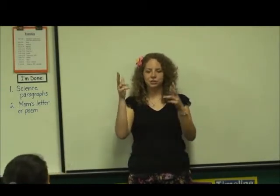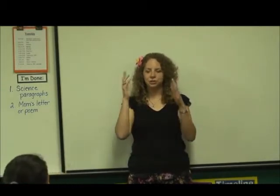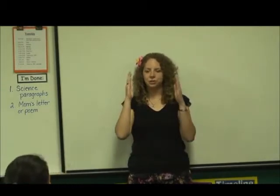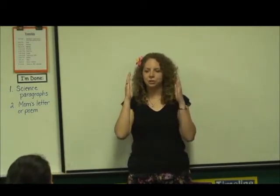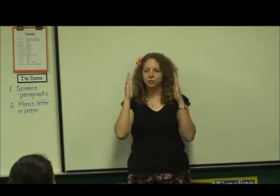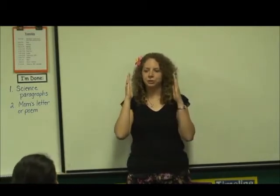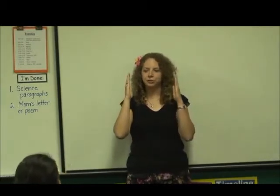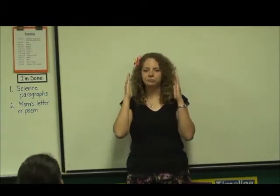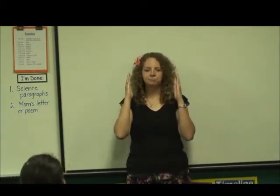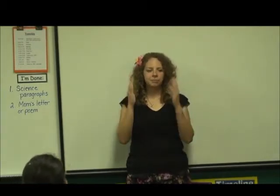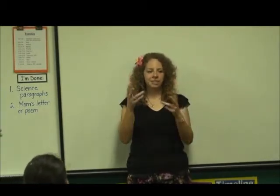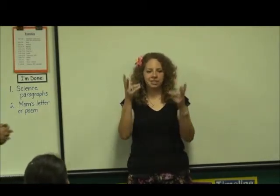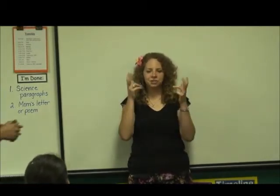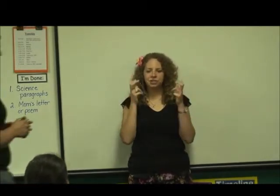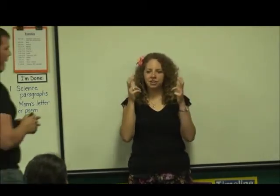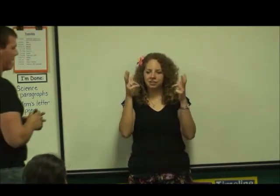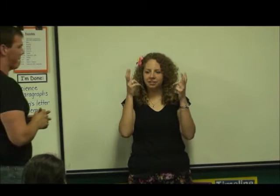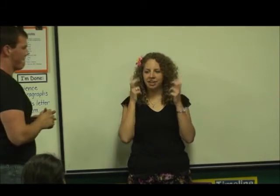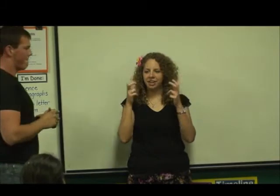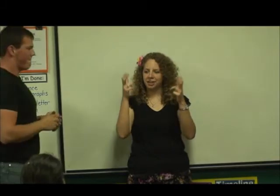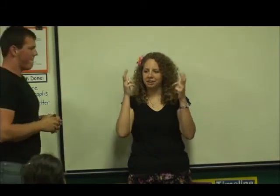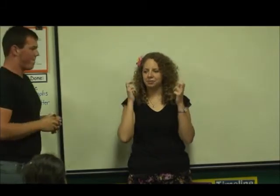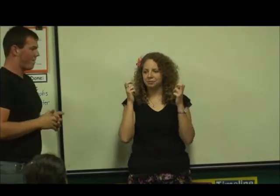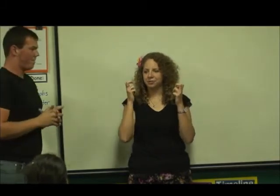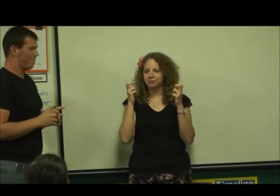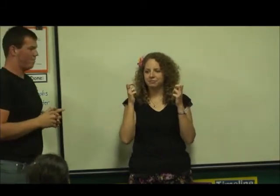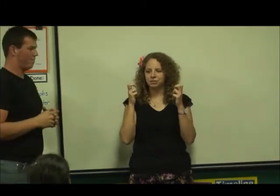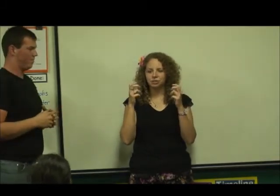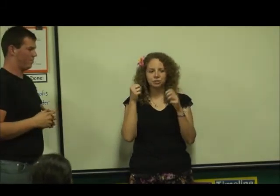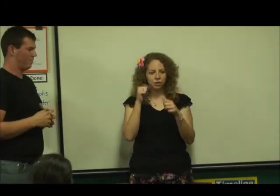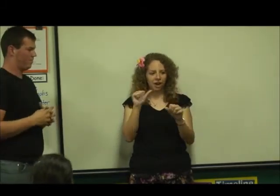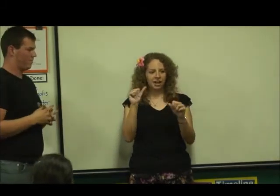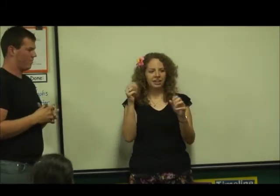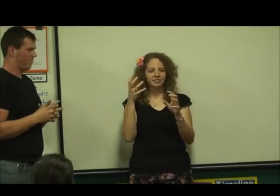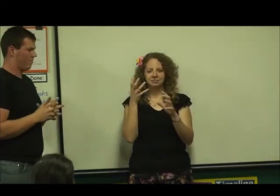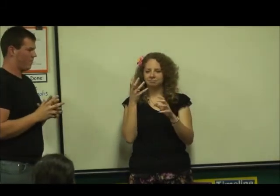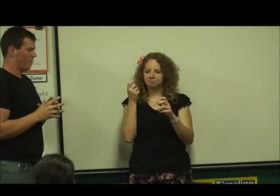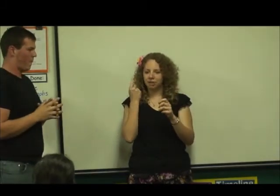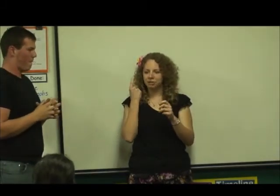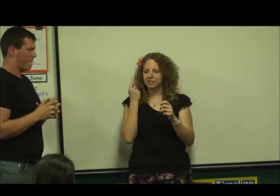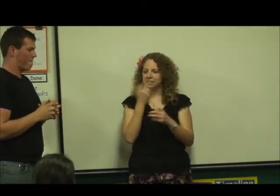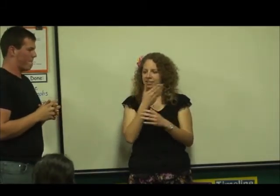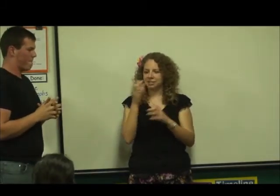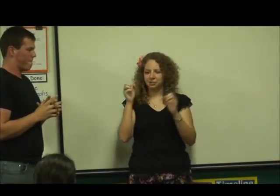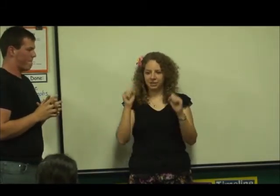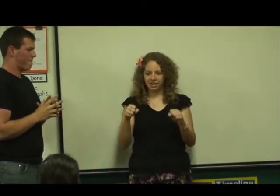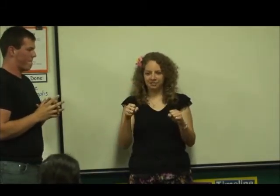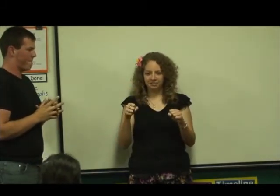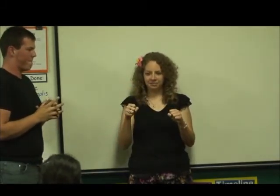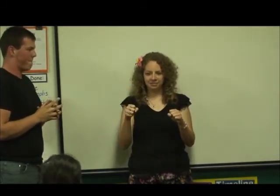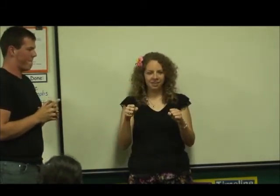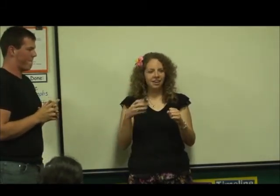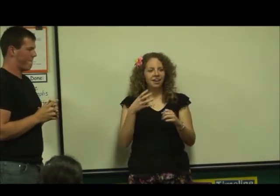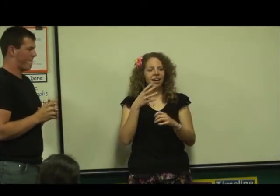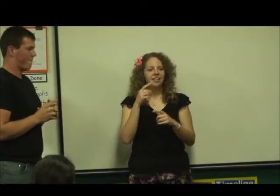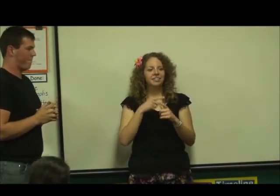to pay attention and try to understand the things that you can. And